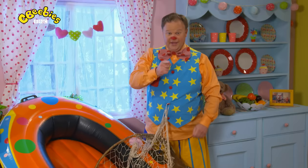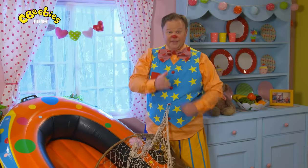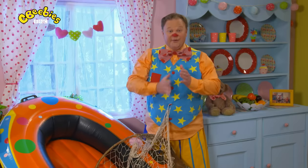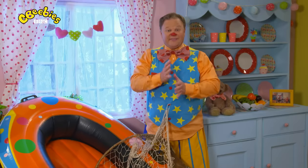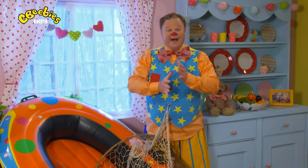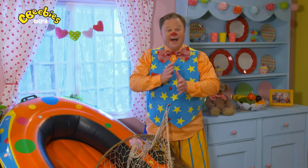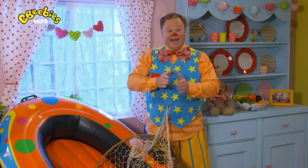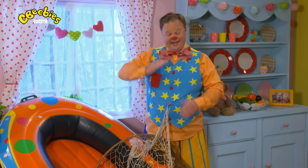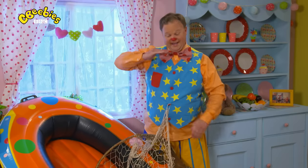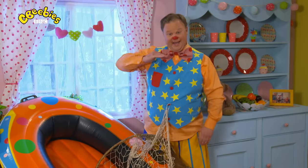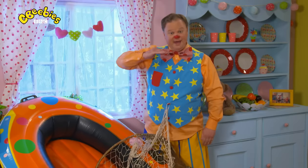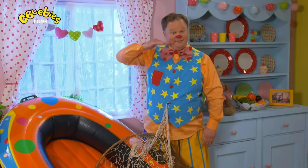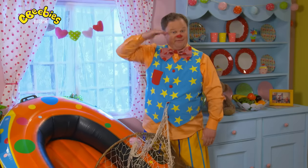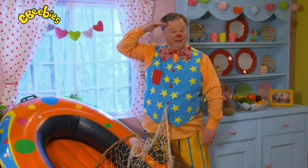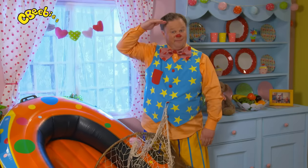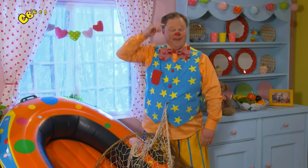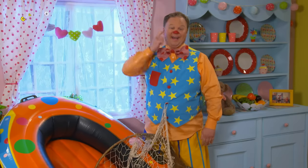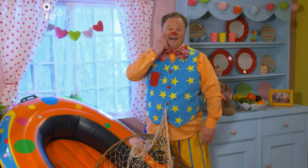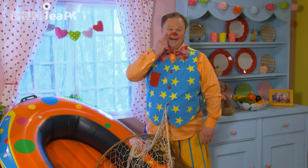You sign. Flamingo.